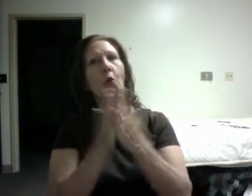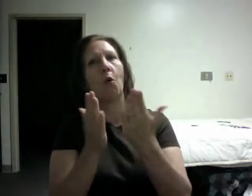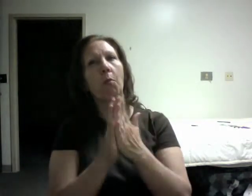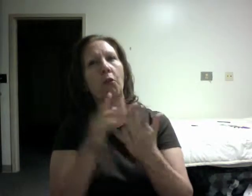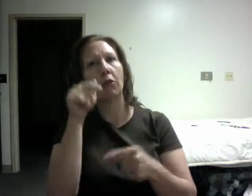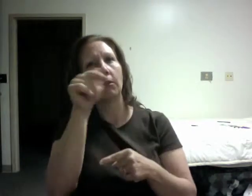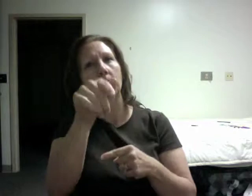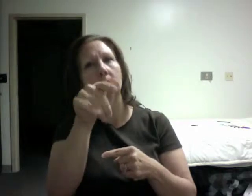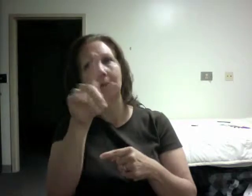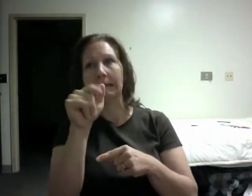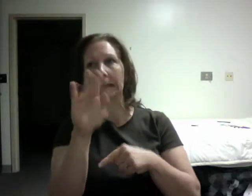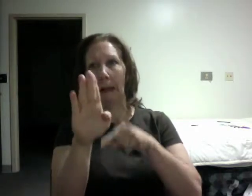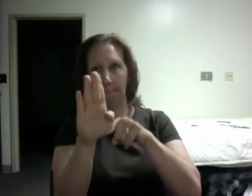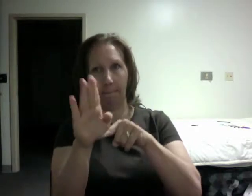tab Sponsorship.